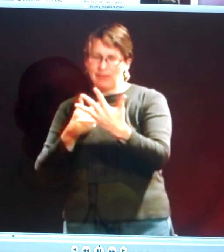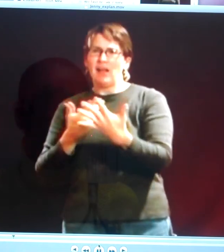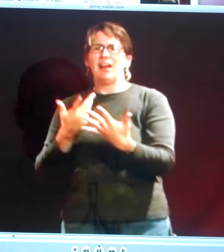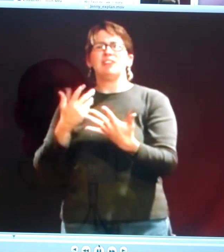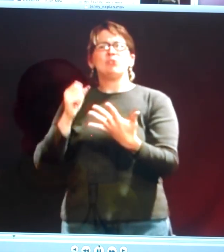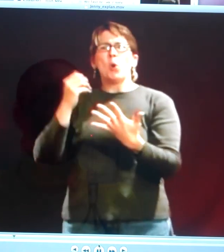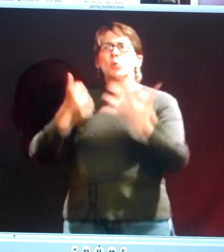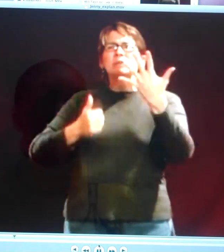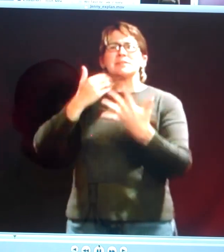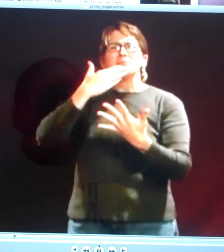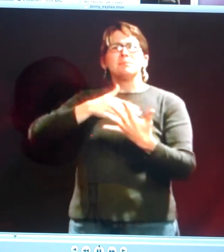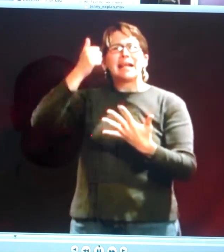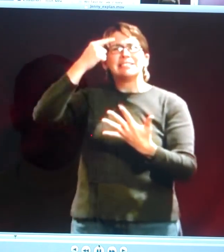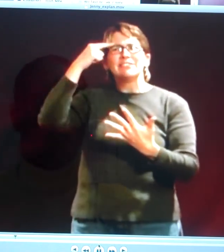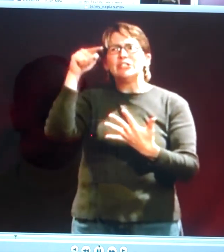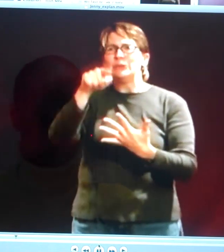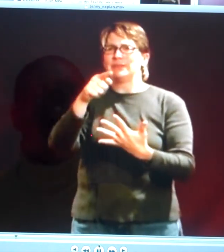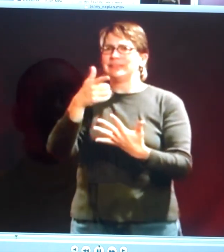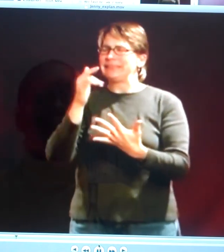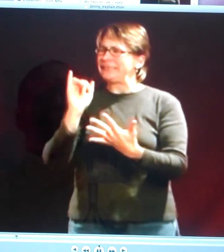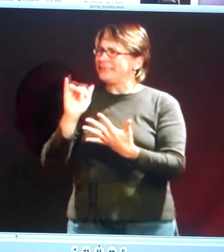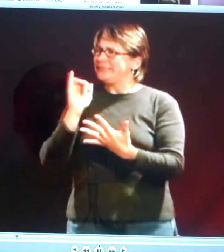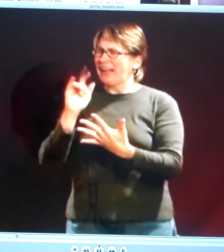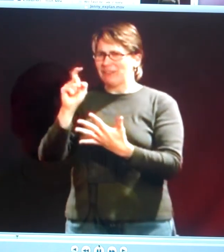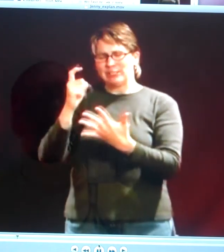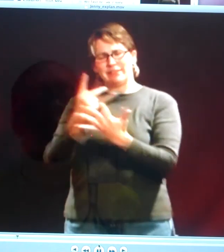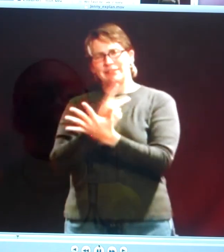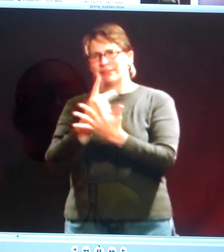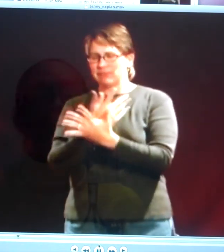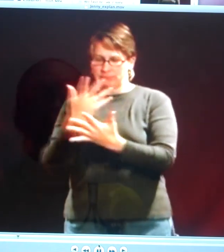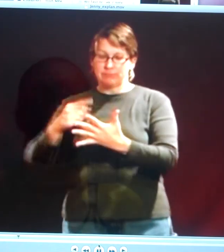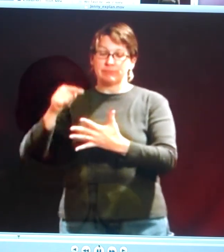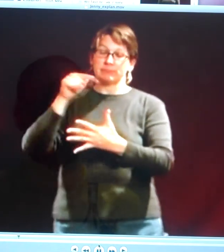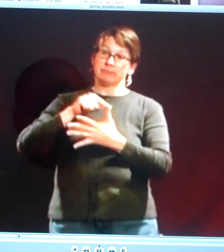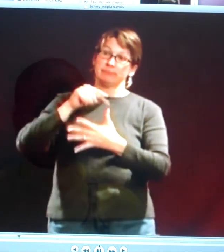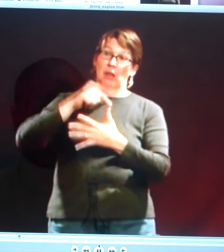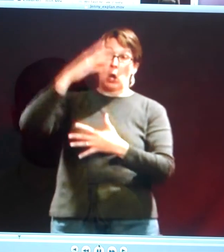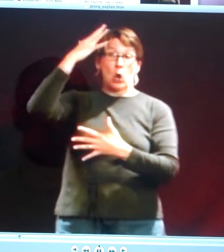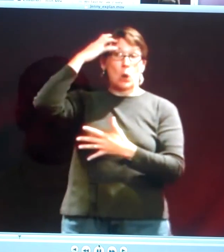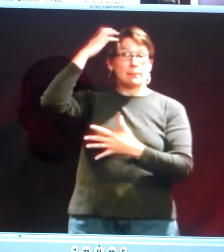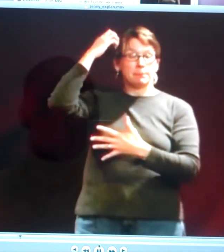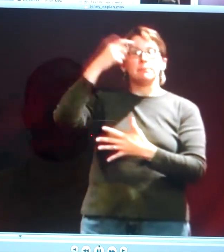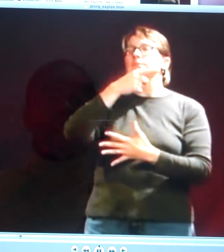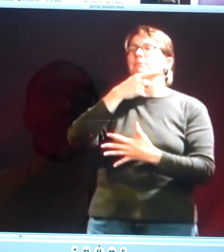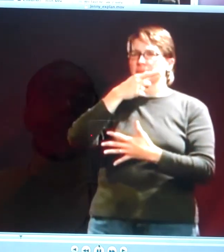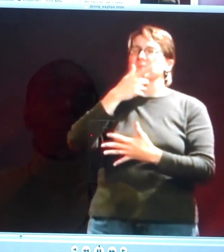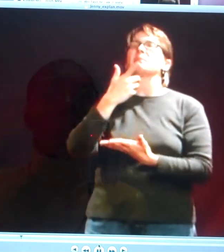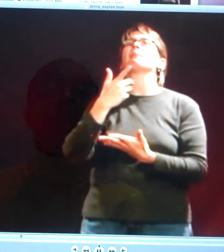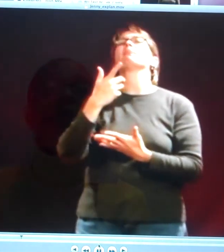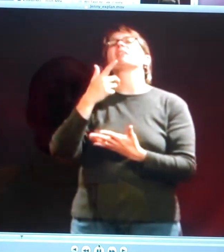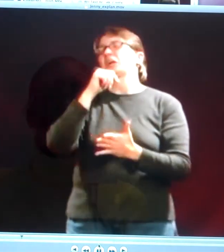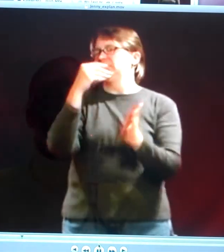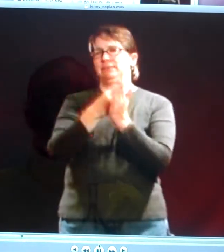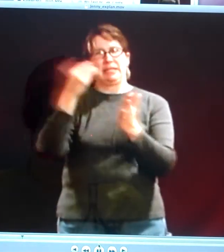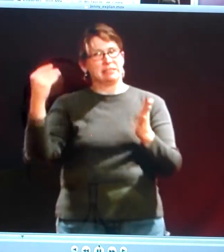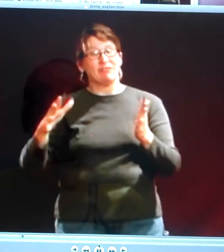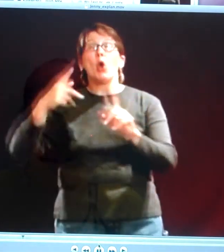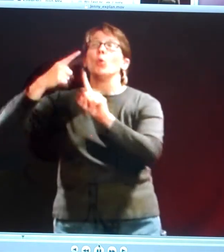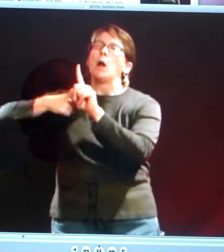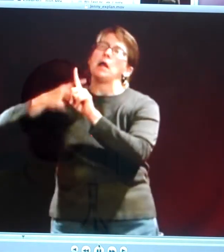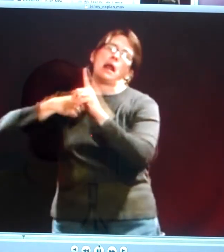is fiberglass. And finally you have wood. So you have to figure out which one is best for you. Now